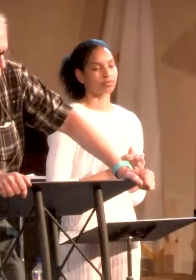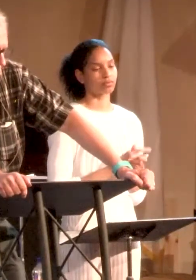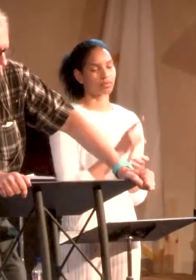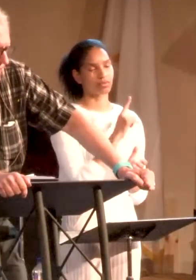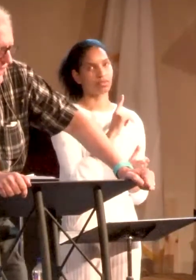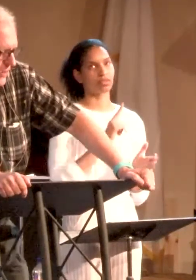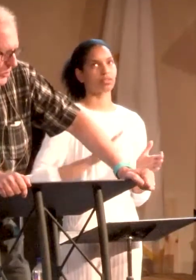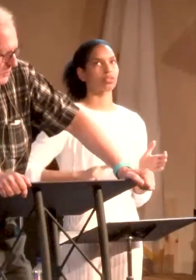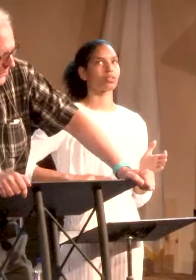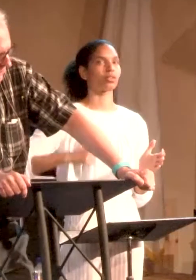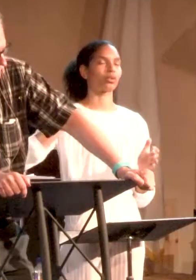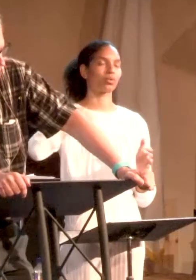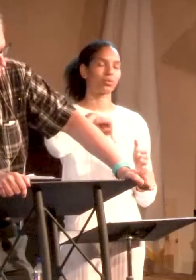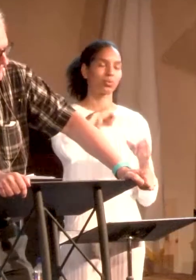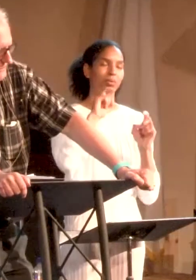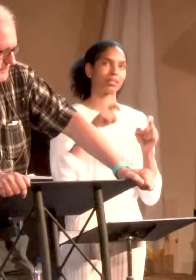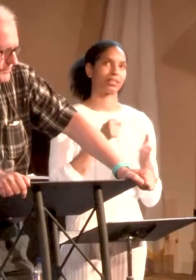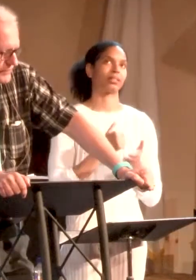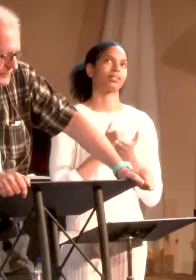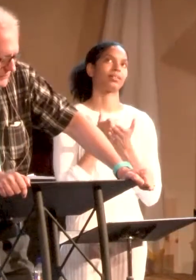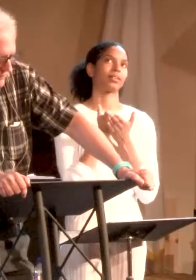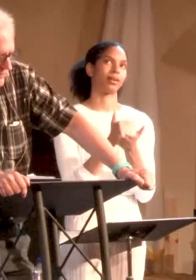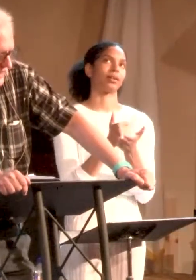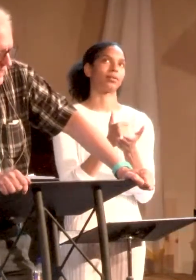Lord, we need help.